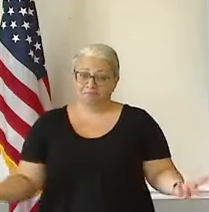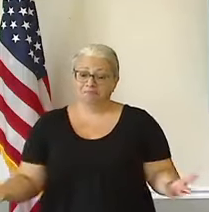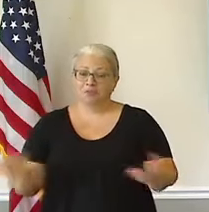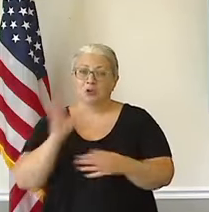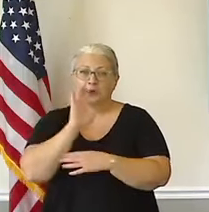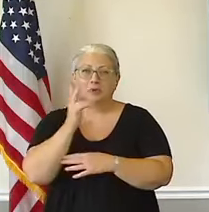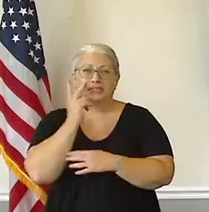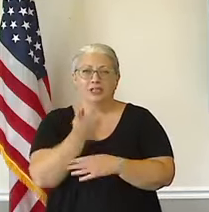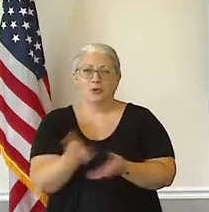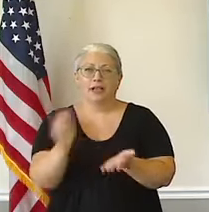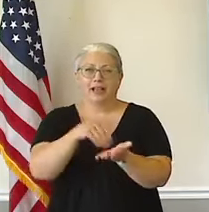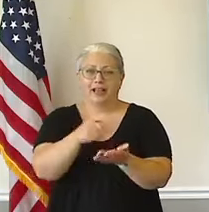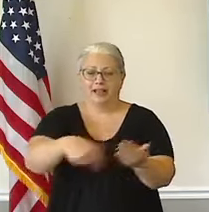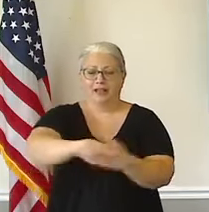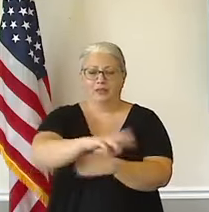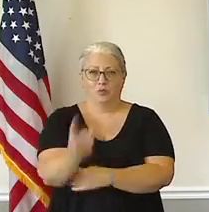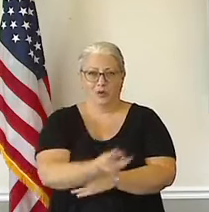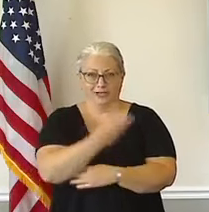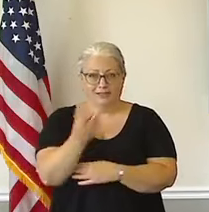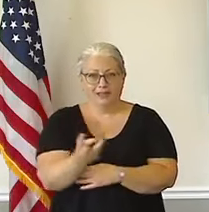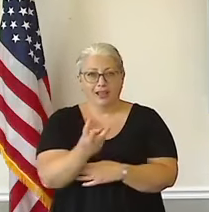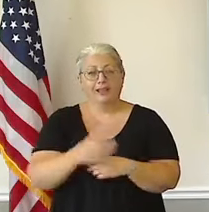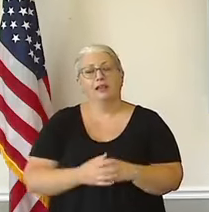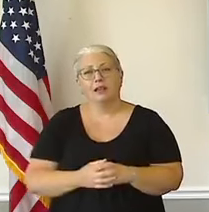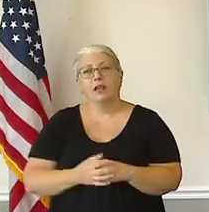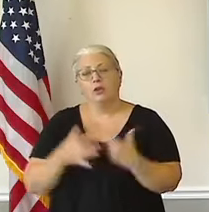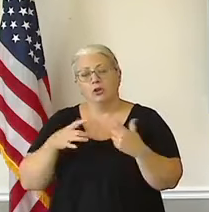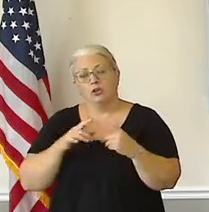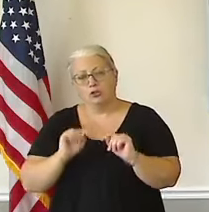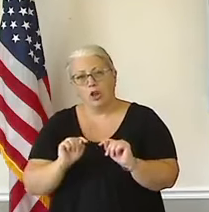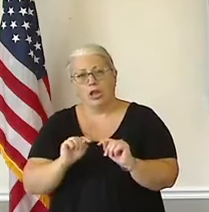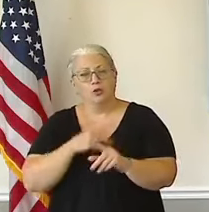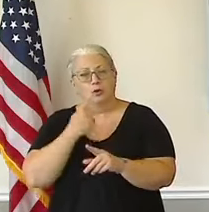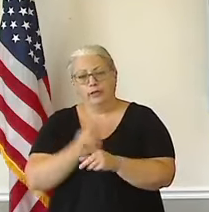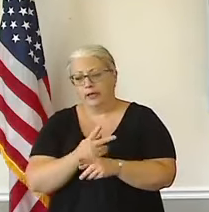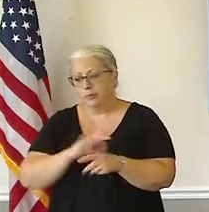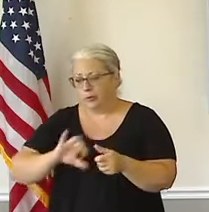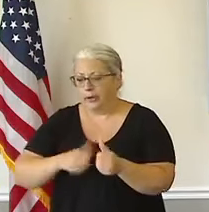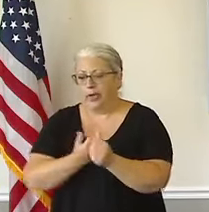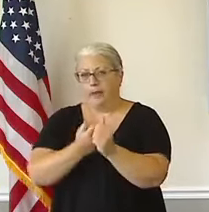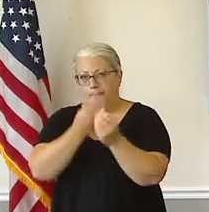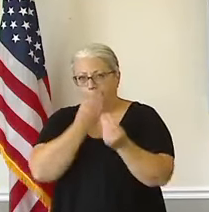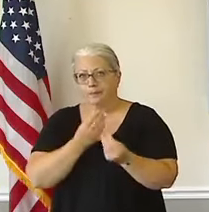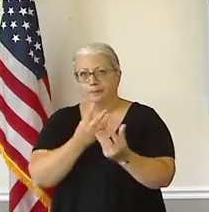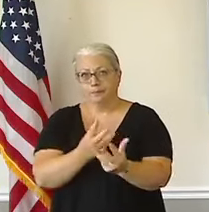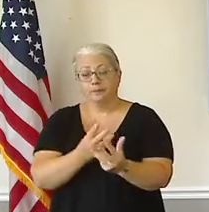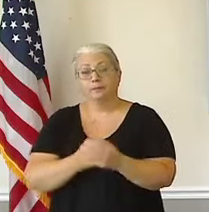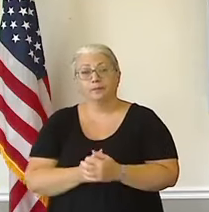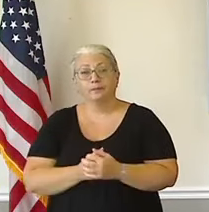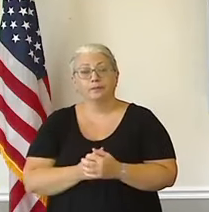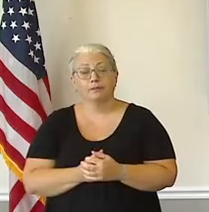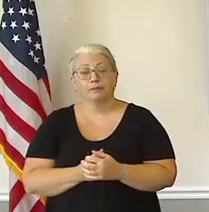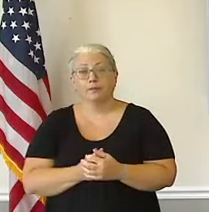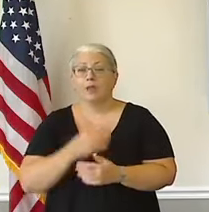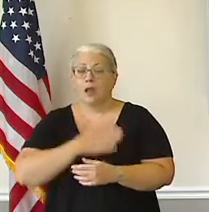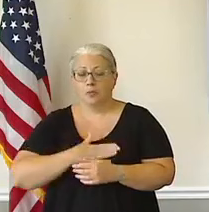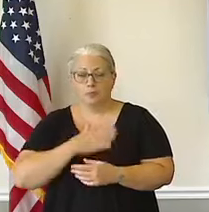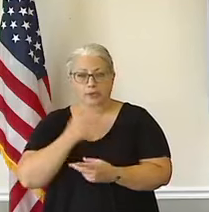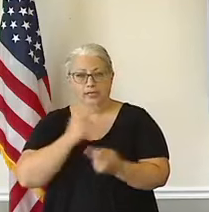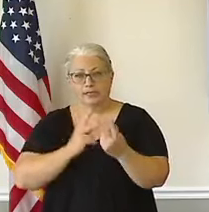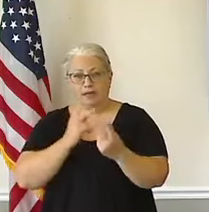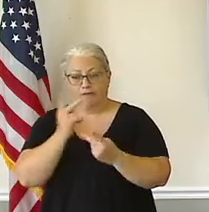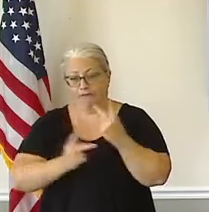again next Wednesday. We'll try to keep you updated. If there's any news that comes about in the meantime, we'll please visit us